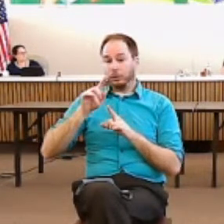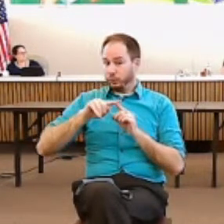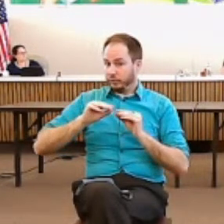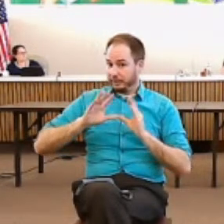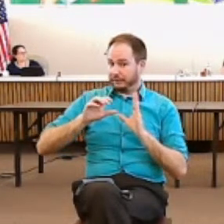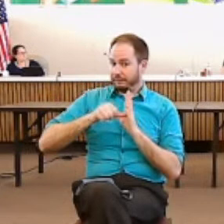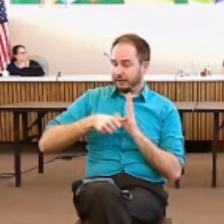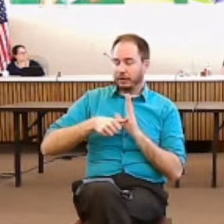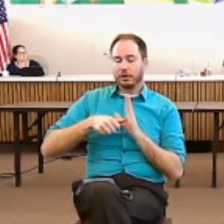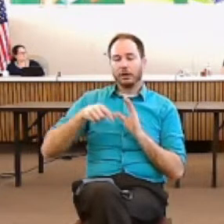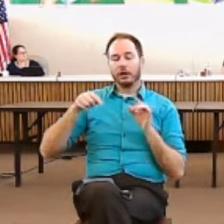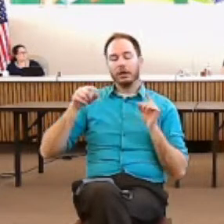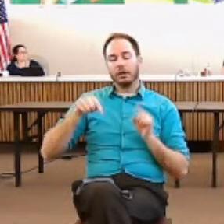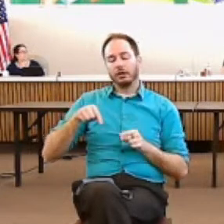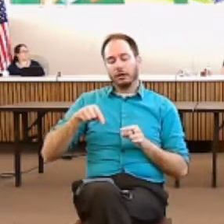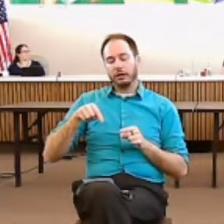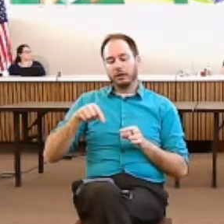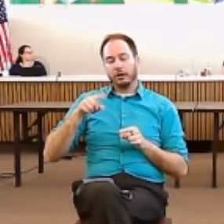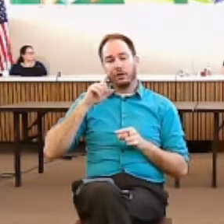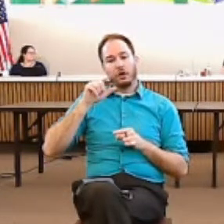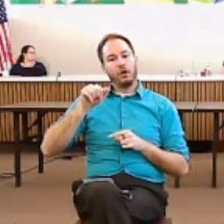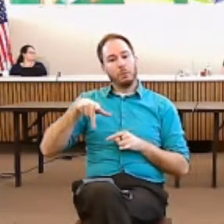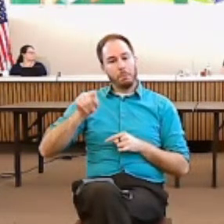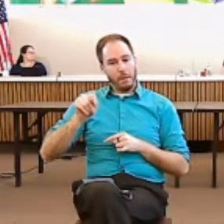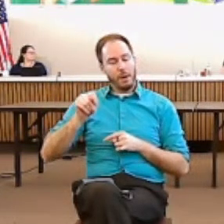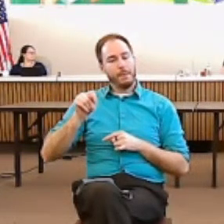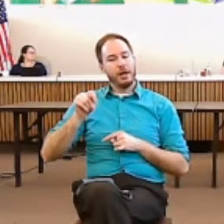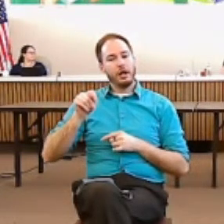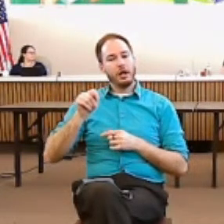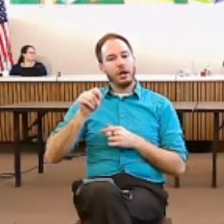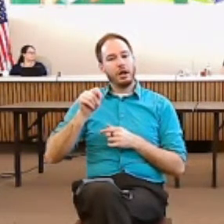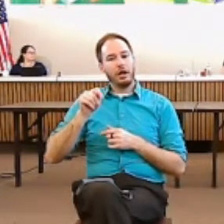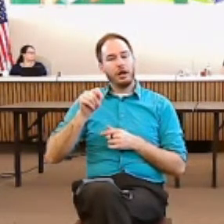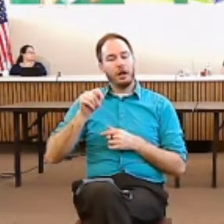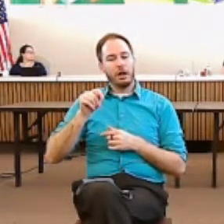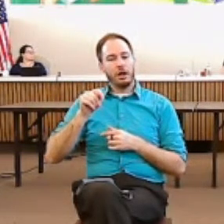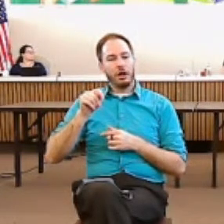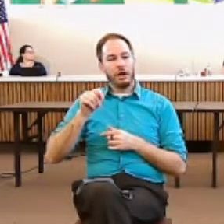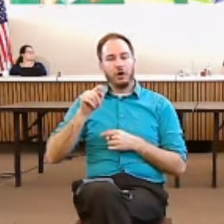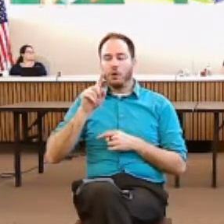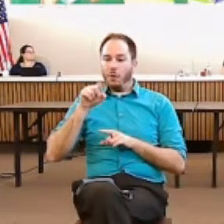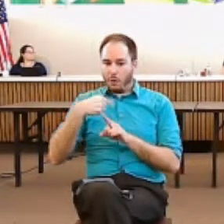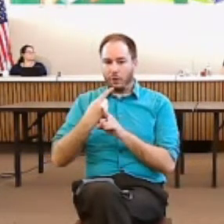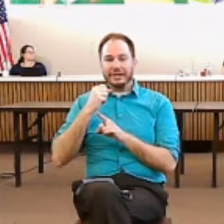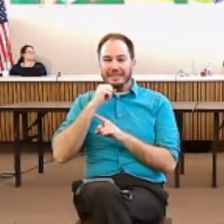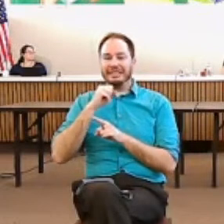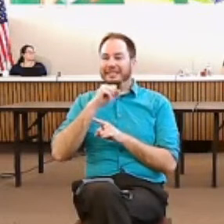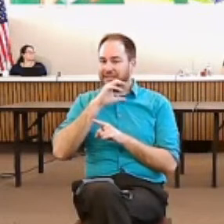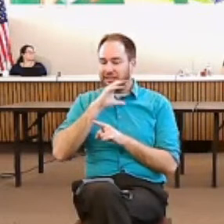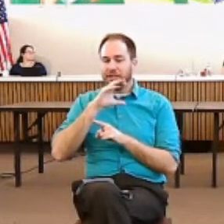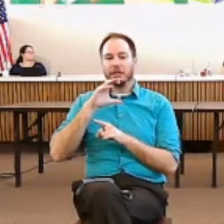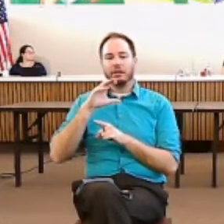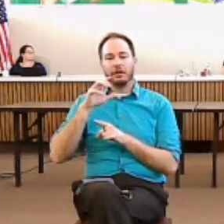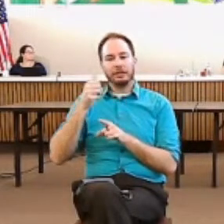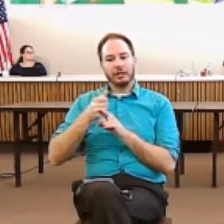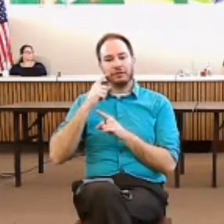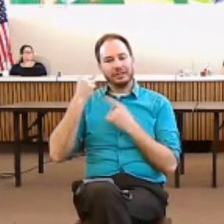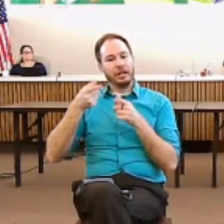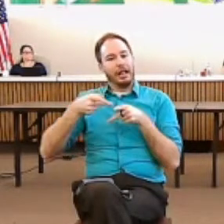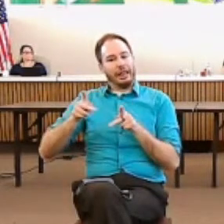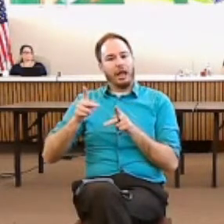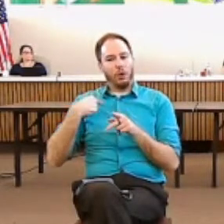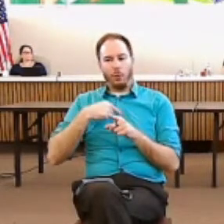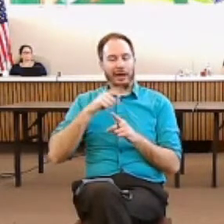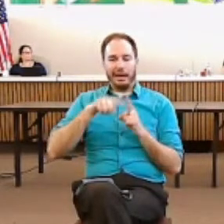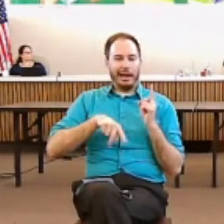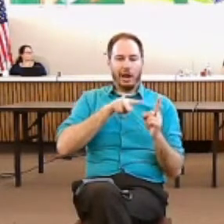clear, an apartment complex is not an allowed use. Only a senior apartment complex is an allowed use. We couldn't